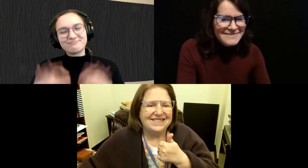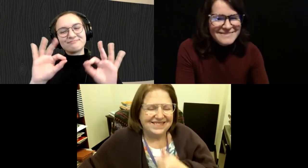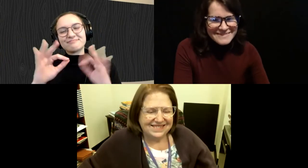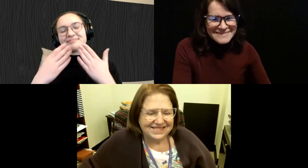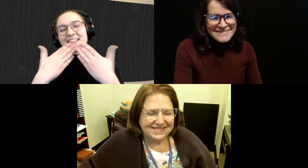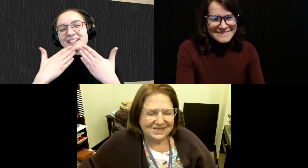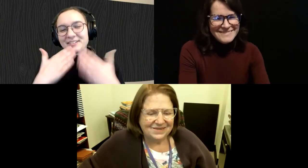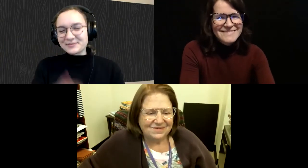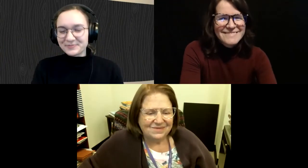Okay. Thank you.